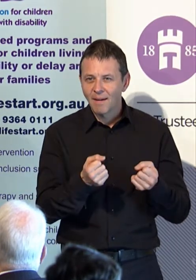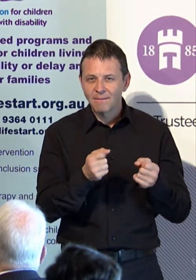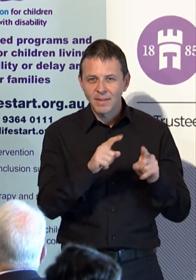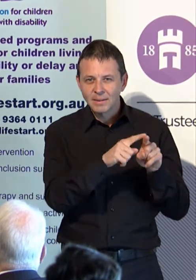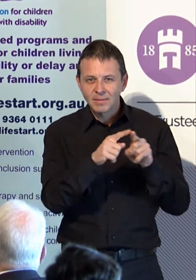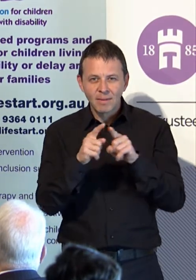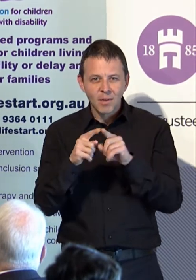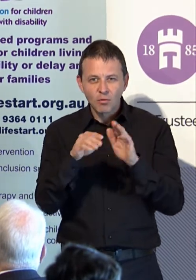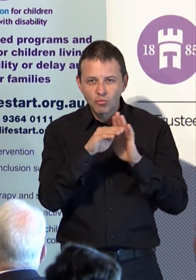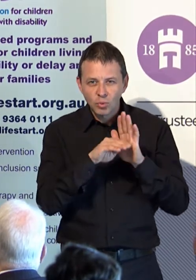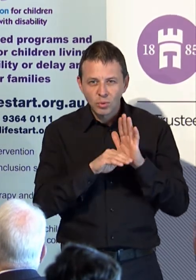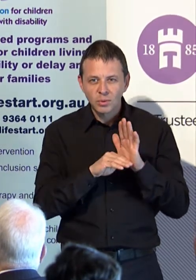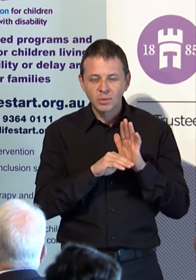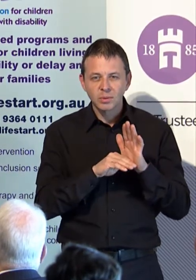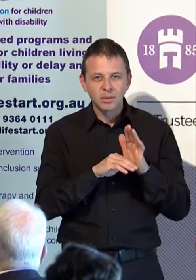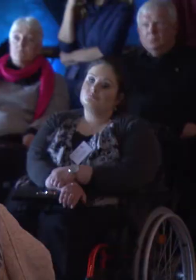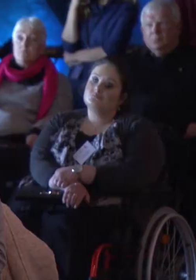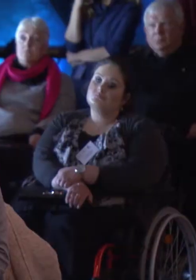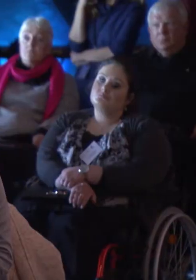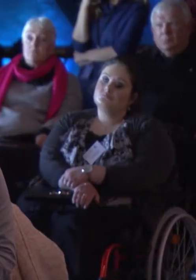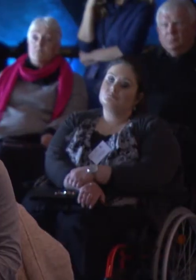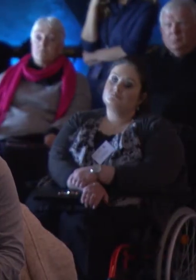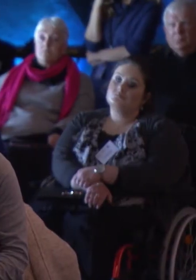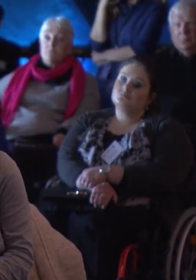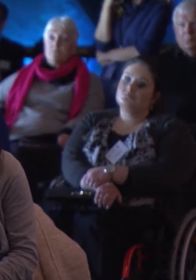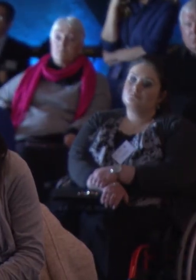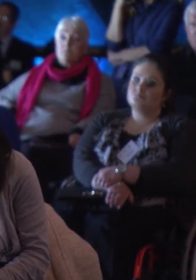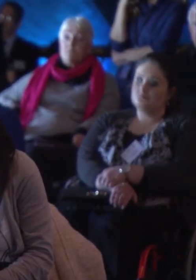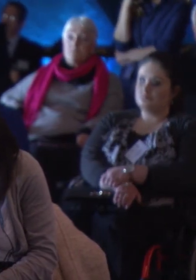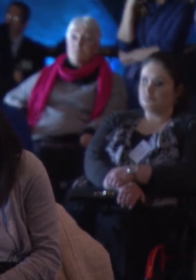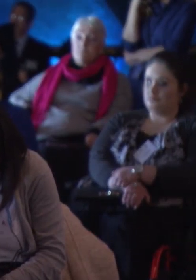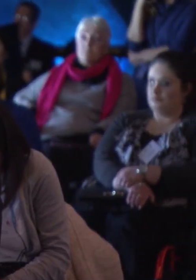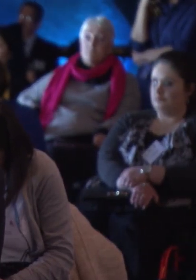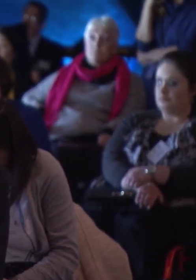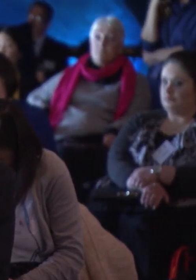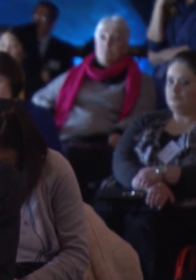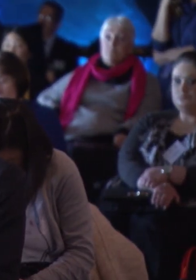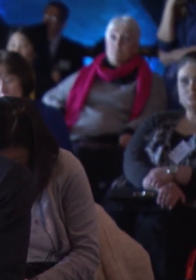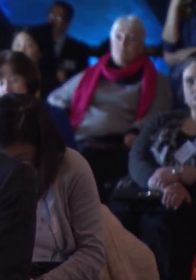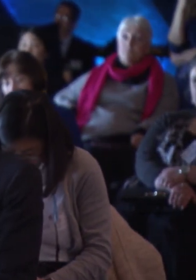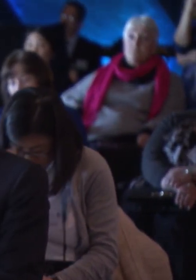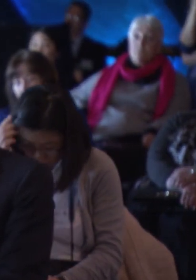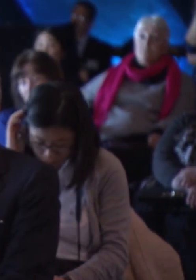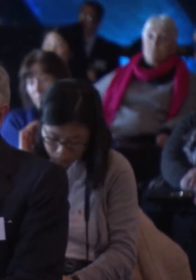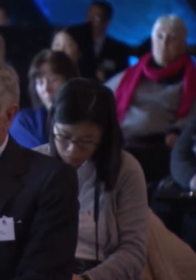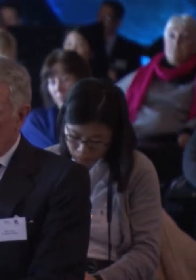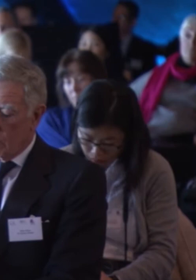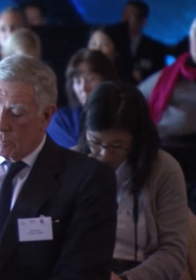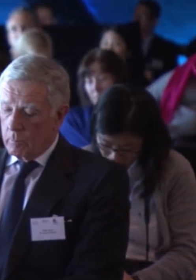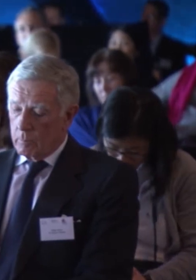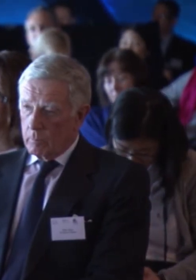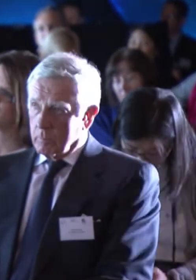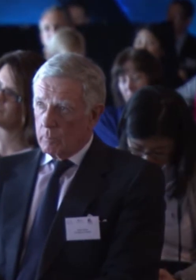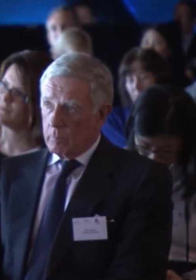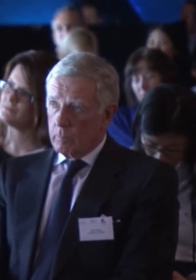of conditions and so forth. How do they navigate their way through that? How do they do it? Go onto the internet,